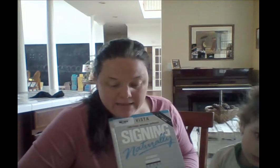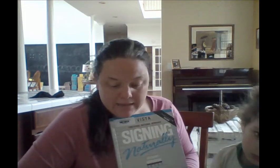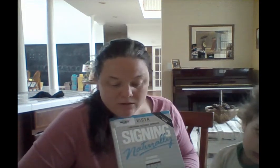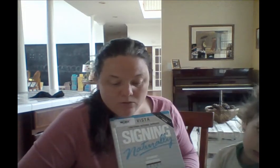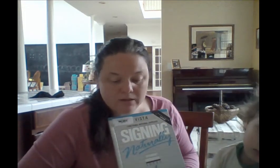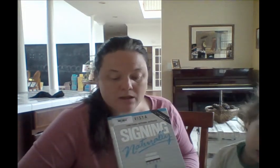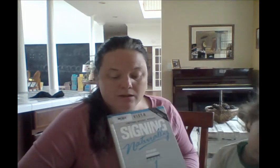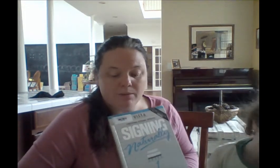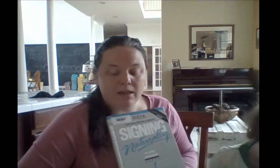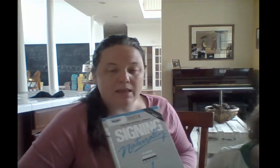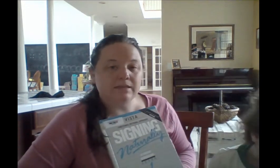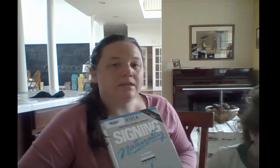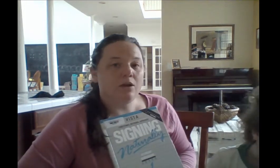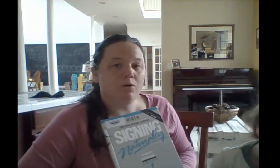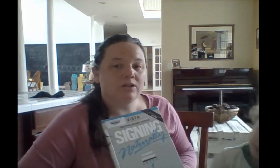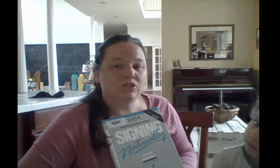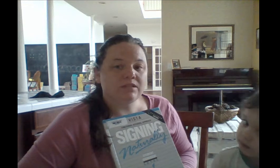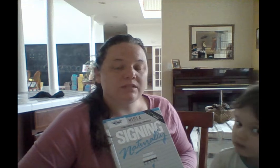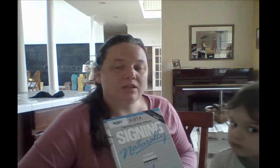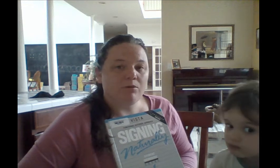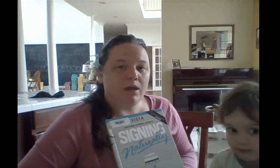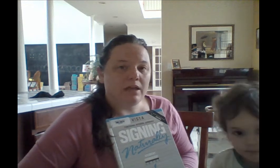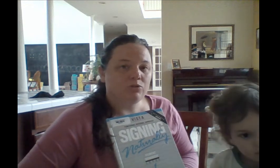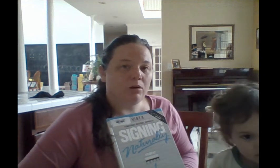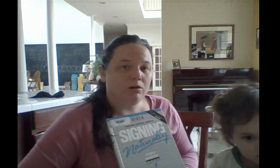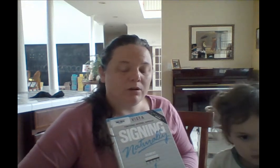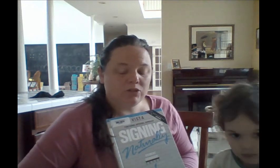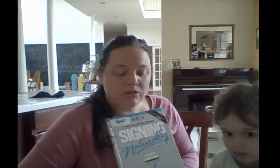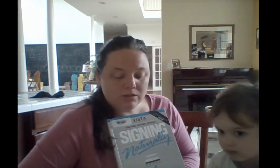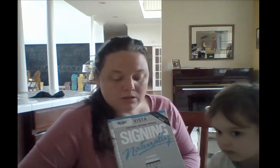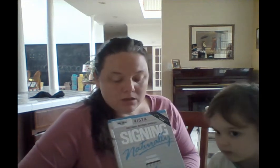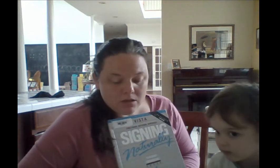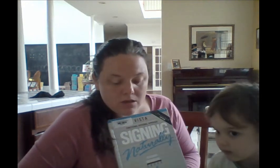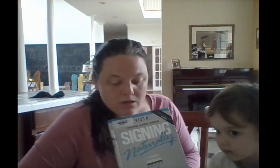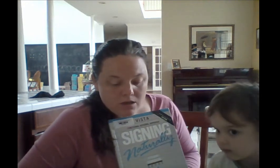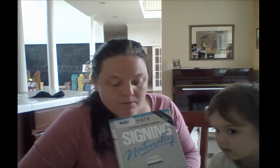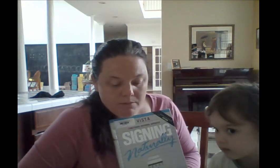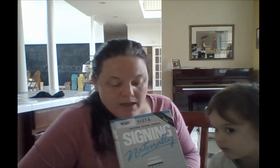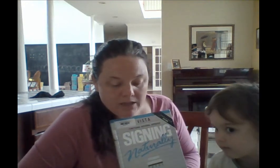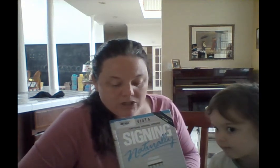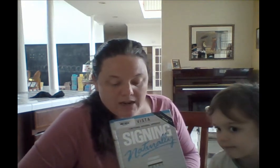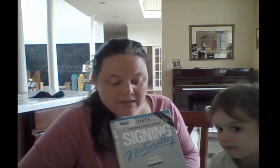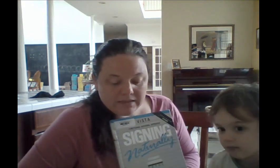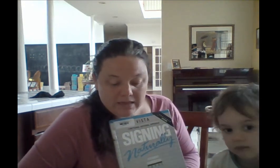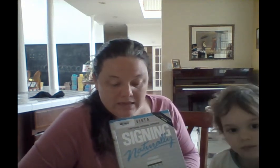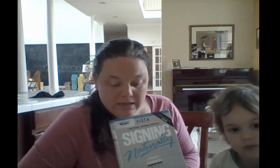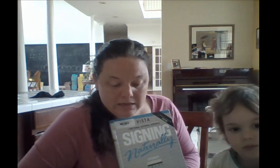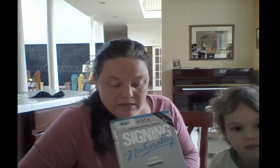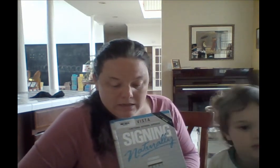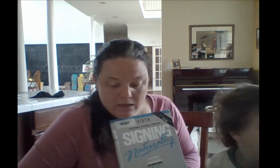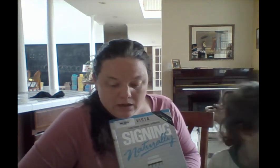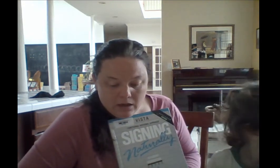8, when it talks about yes, no questions and WH word questions. Page 19,